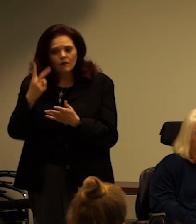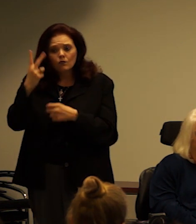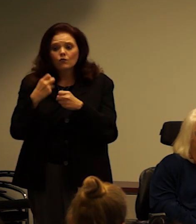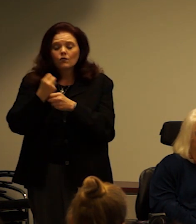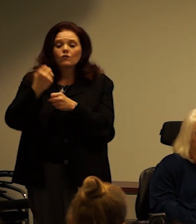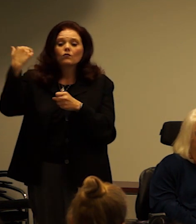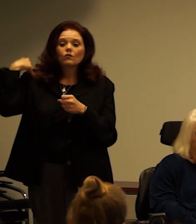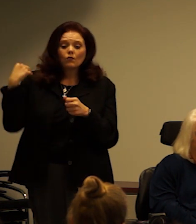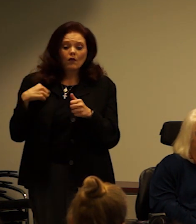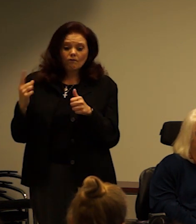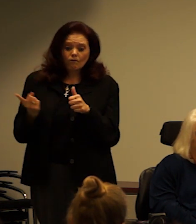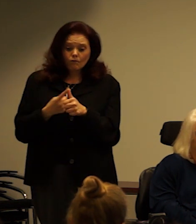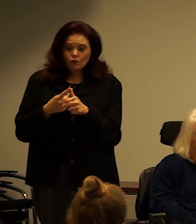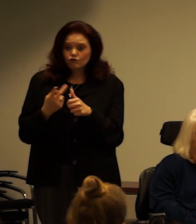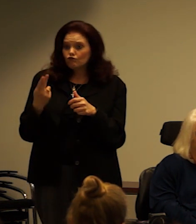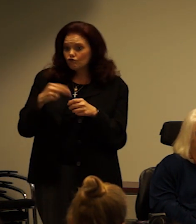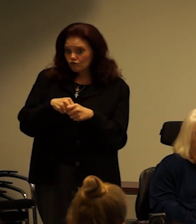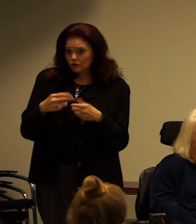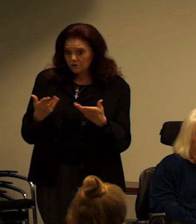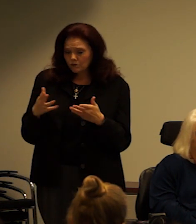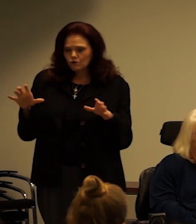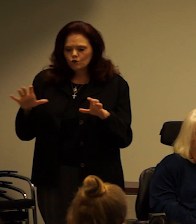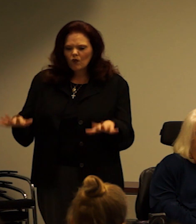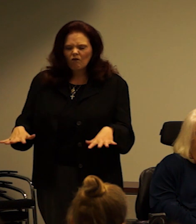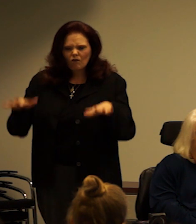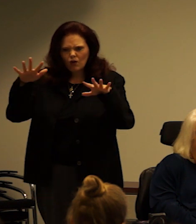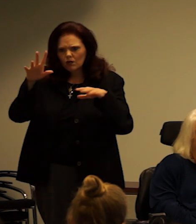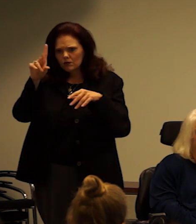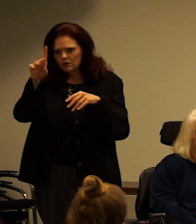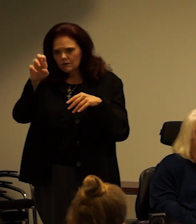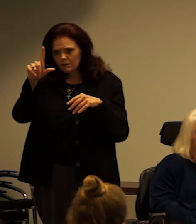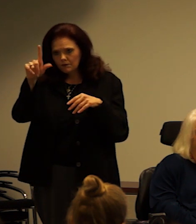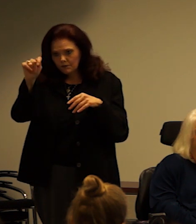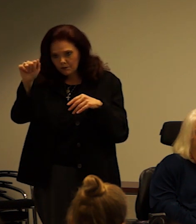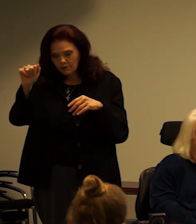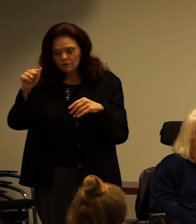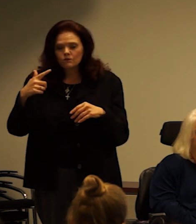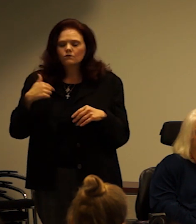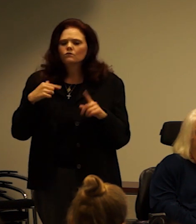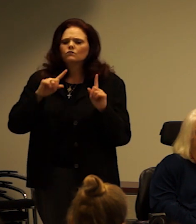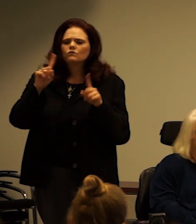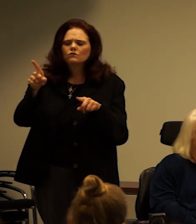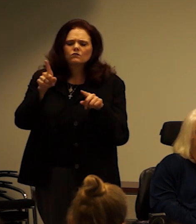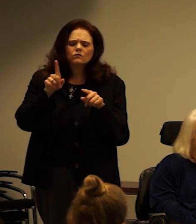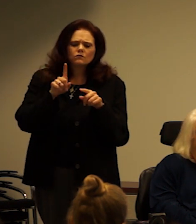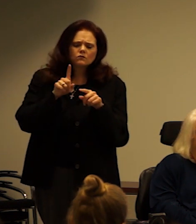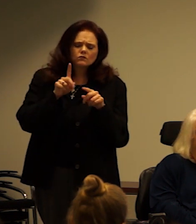ago, when I first started and we were doing the flooding up in the Delta, I went to go look at